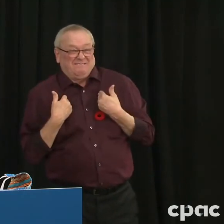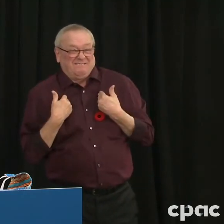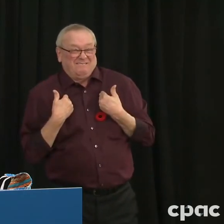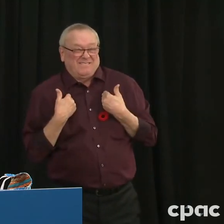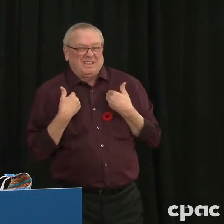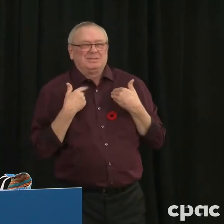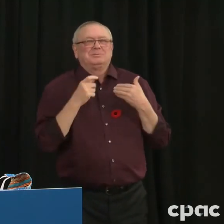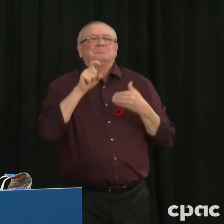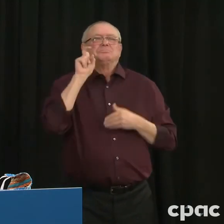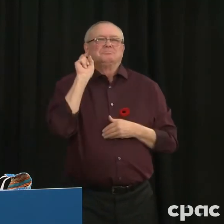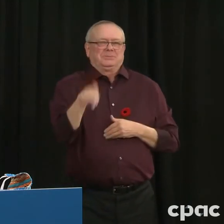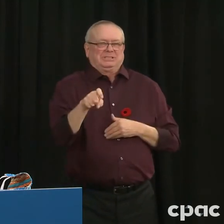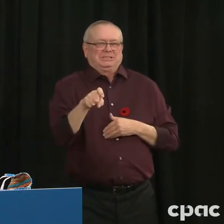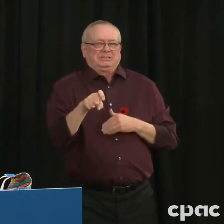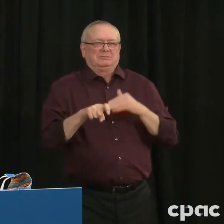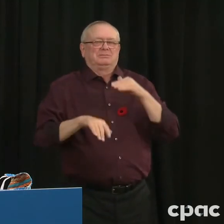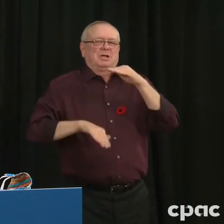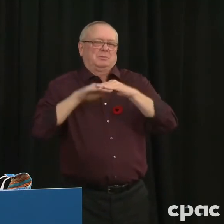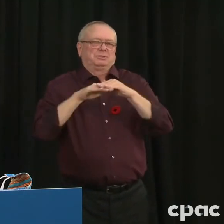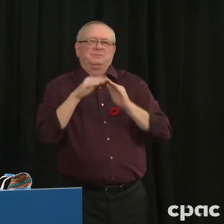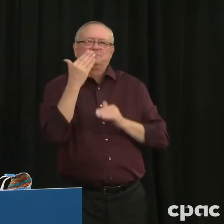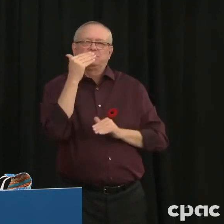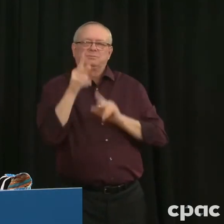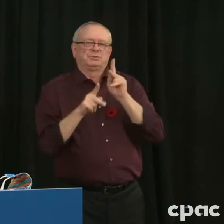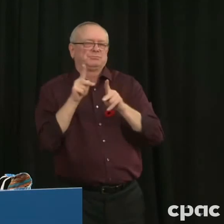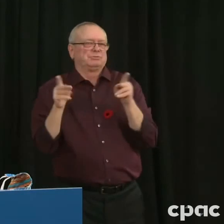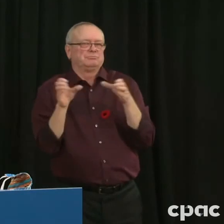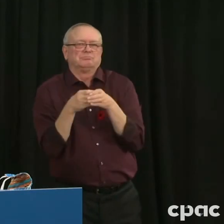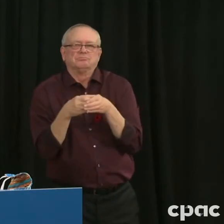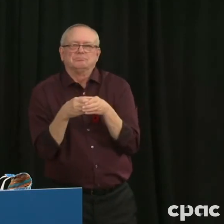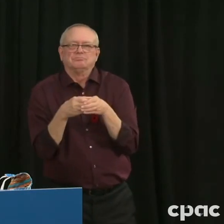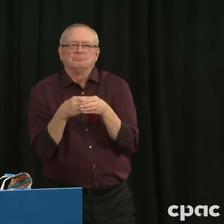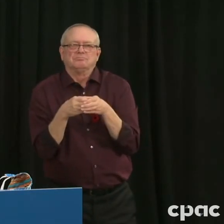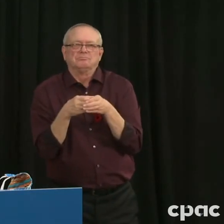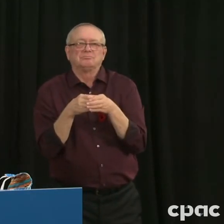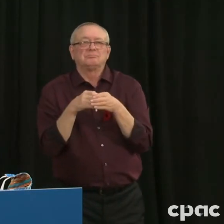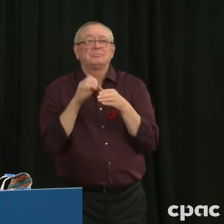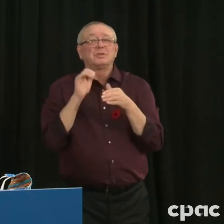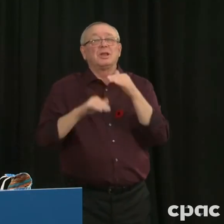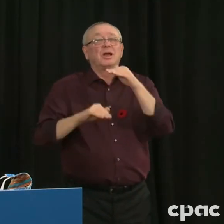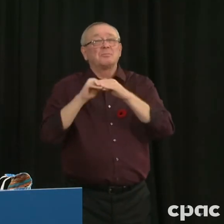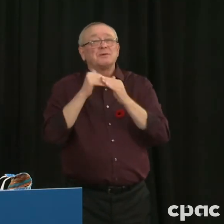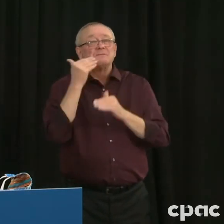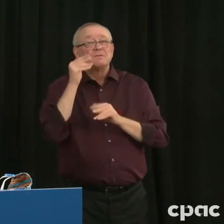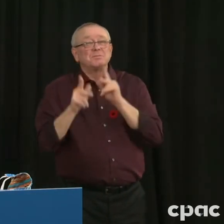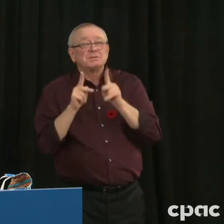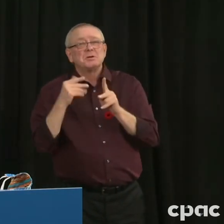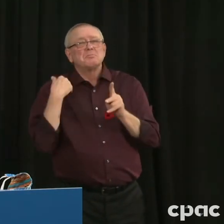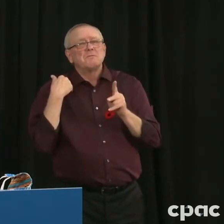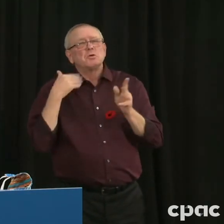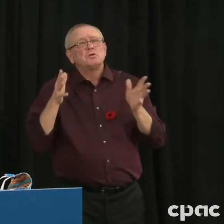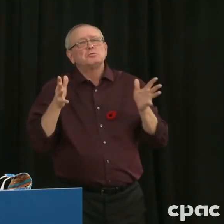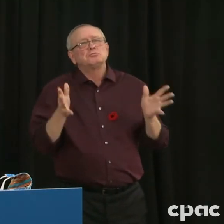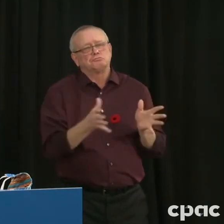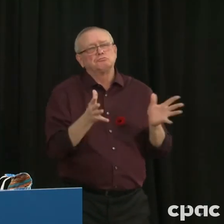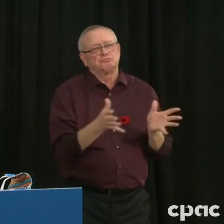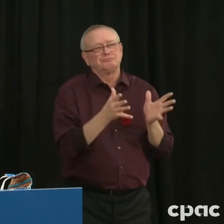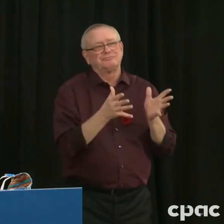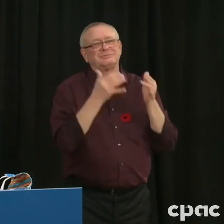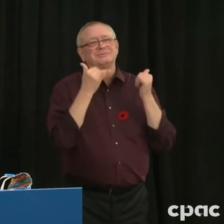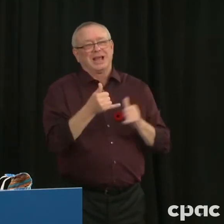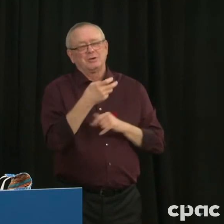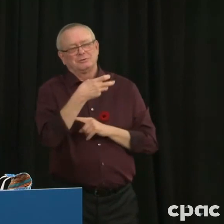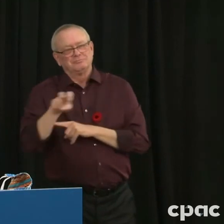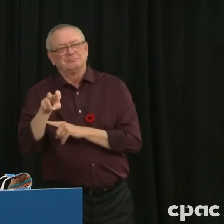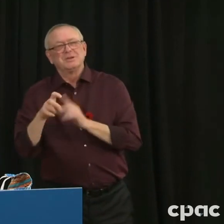a mandatory requirement at this time. So that is no longer voluntary, and that does apply across the province wherever a municipality